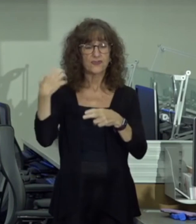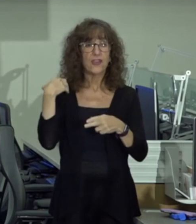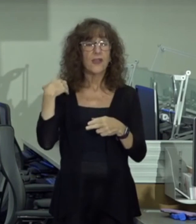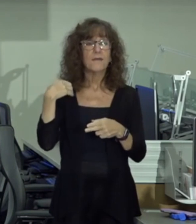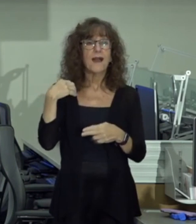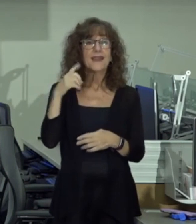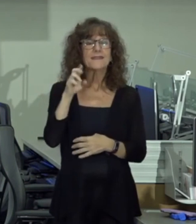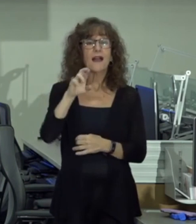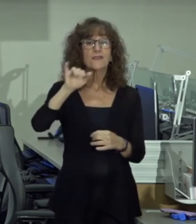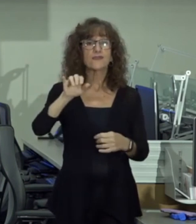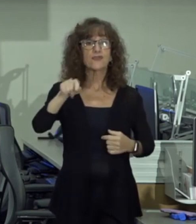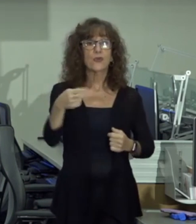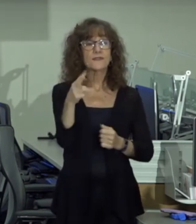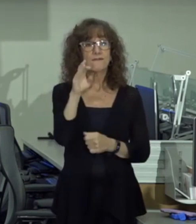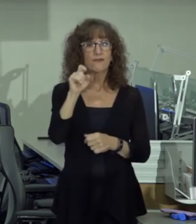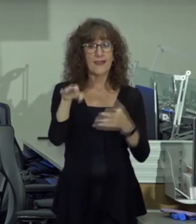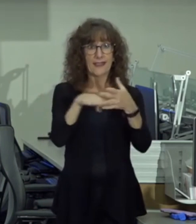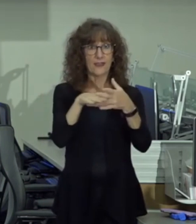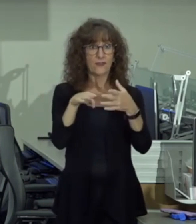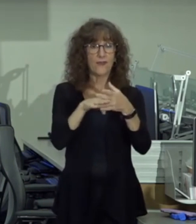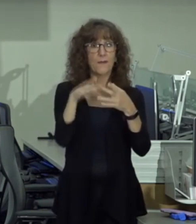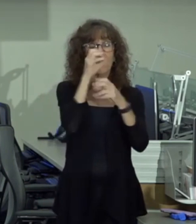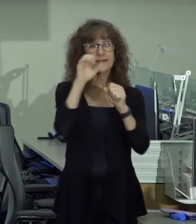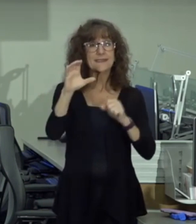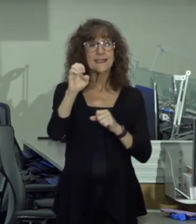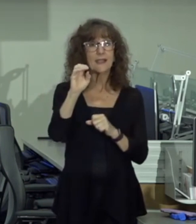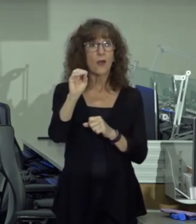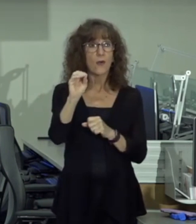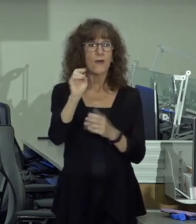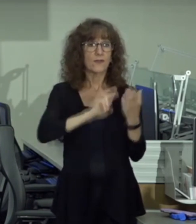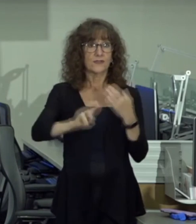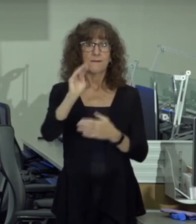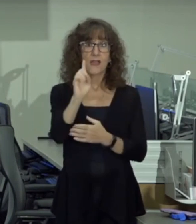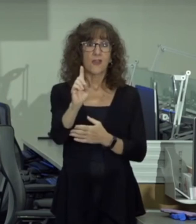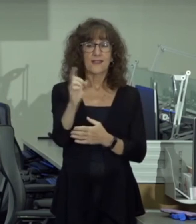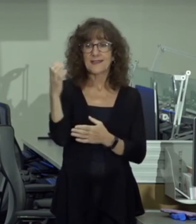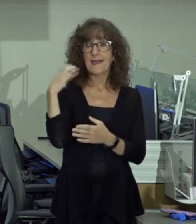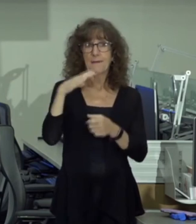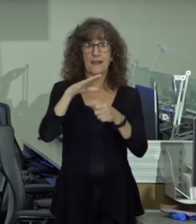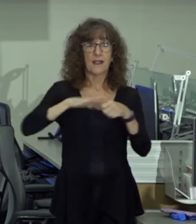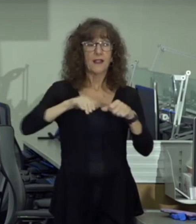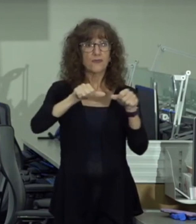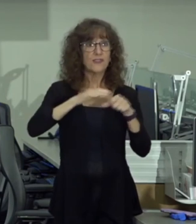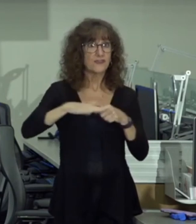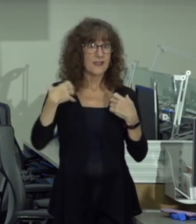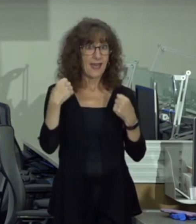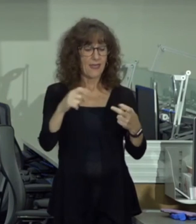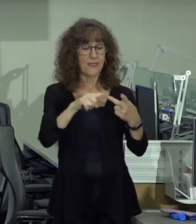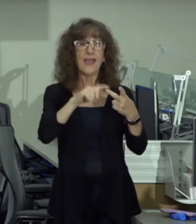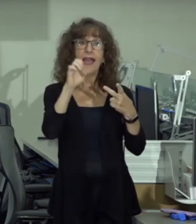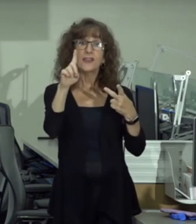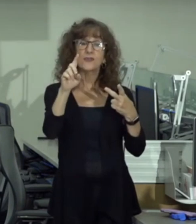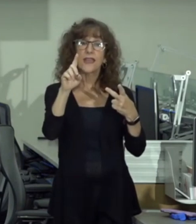chaired by Dr. Joseph Wright, Interim President, CEO of the University of Maryland Capital Region Health. The